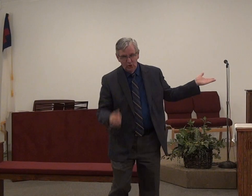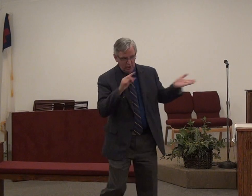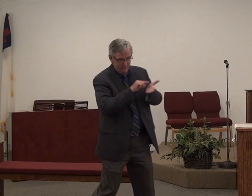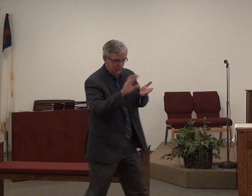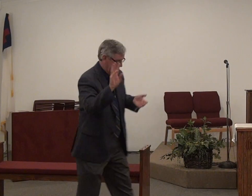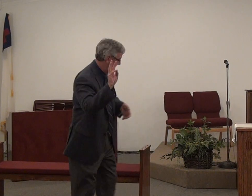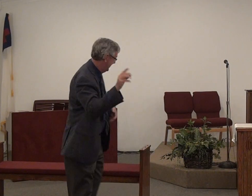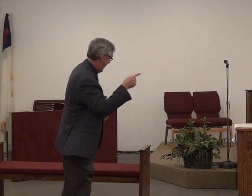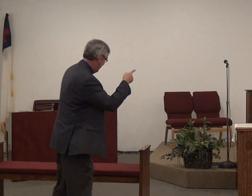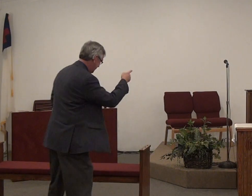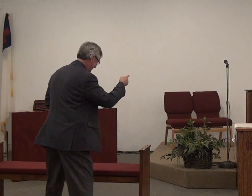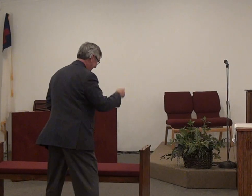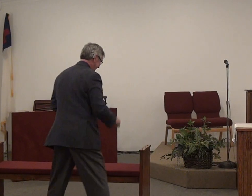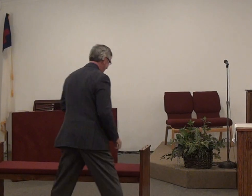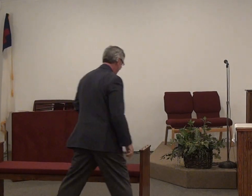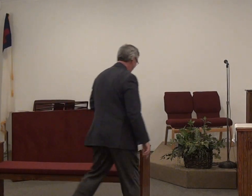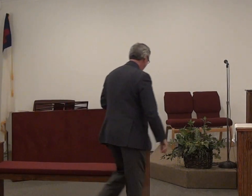Jesus did.